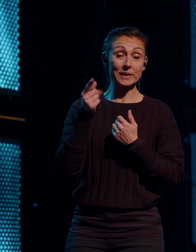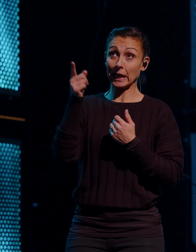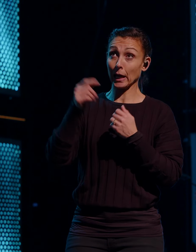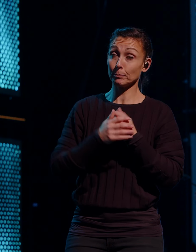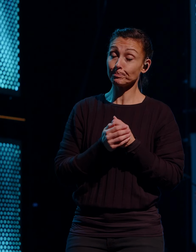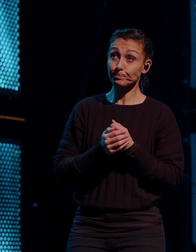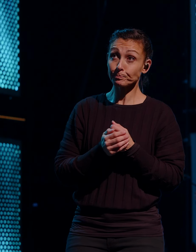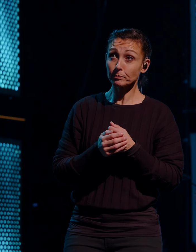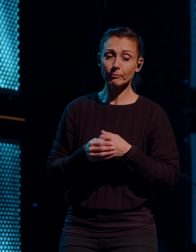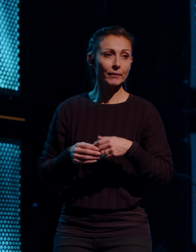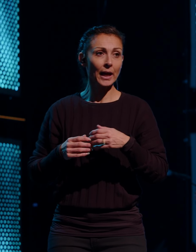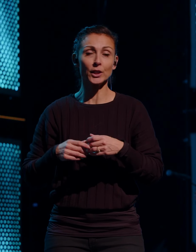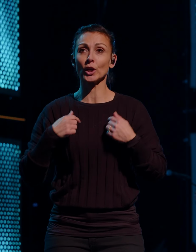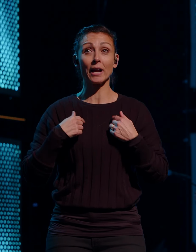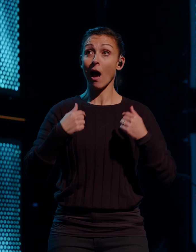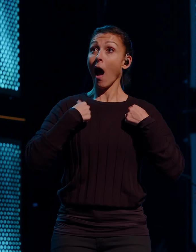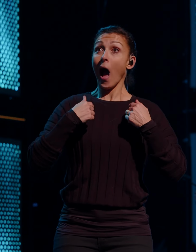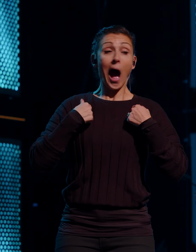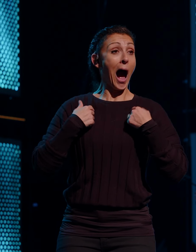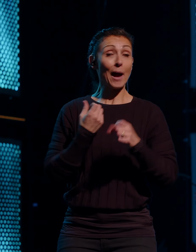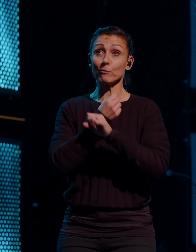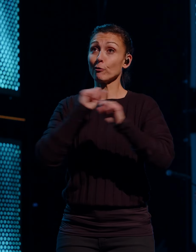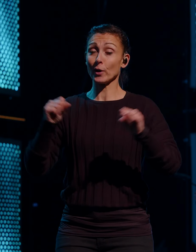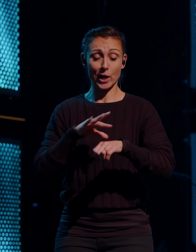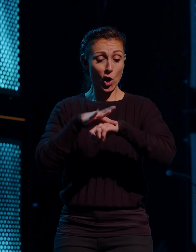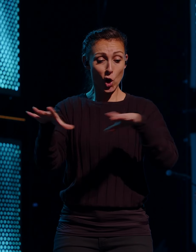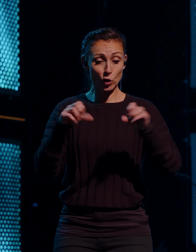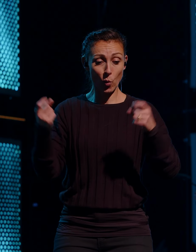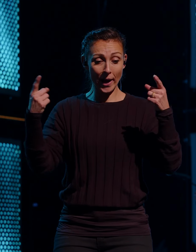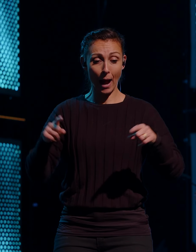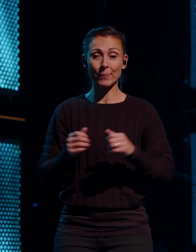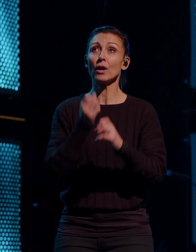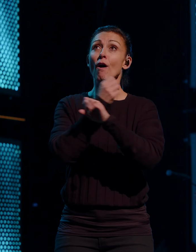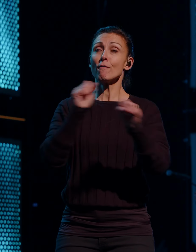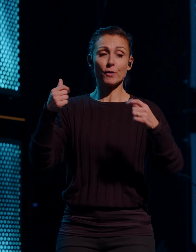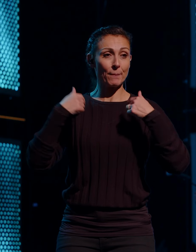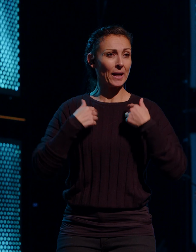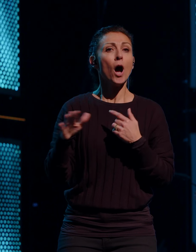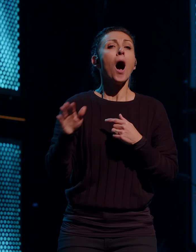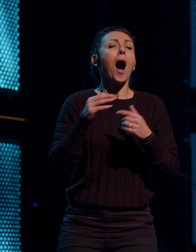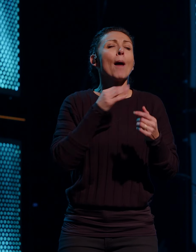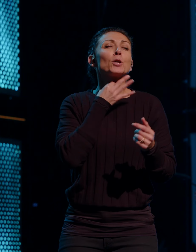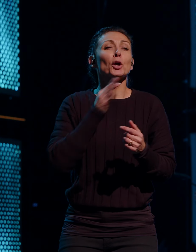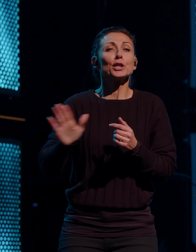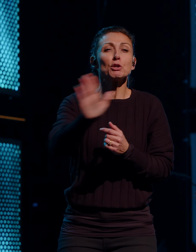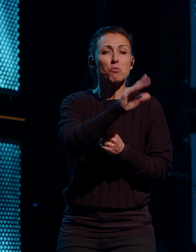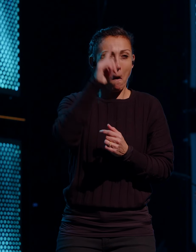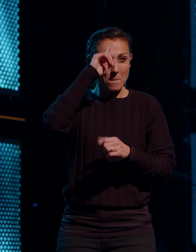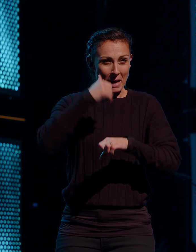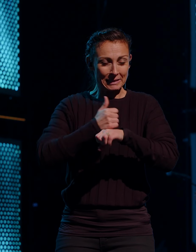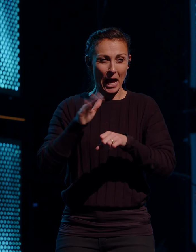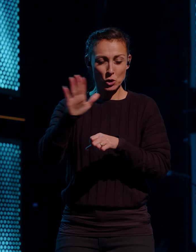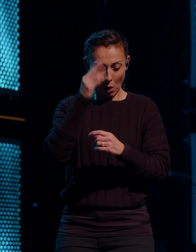That's what you deserve. You got yourself in it." Where is your mindset at? Only you know.